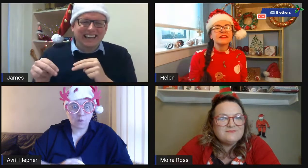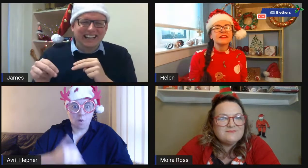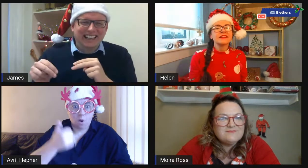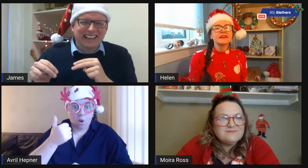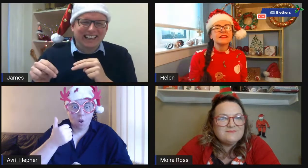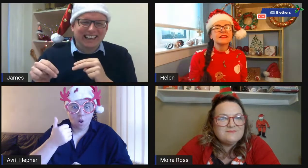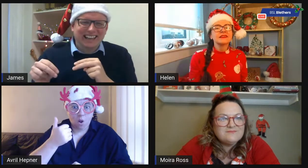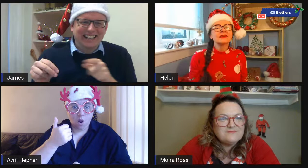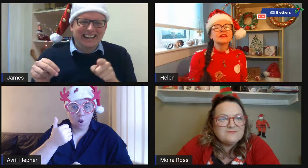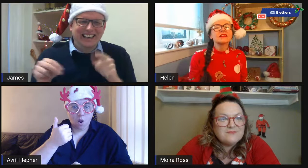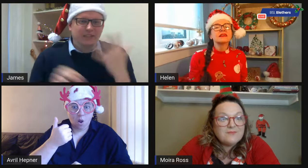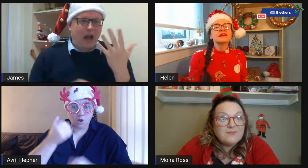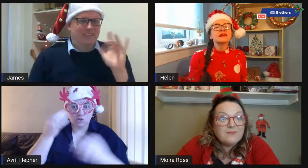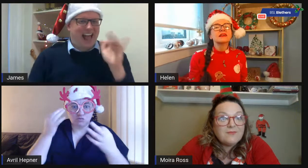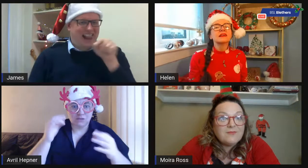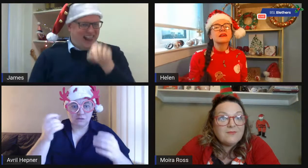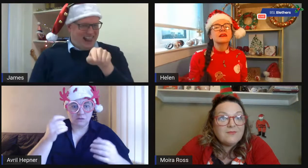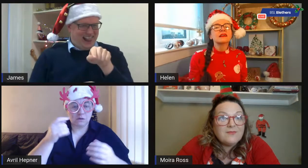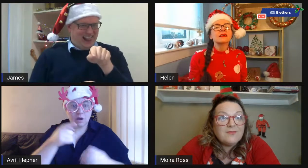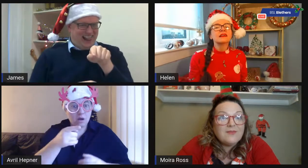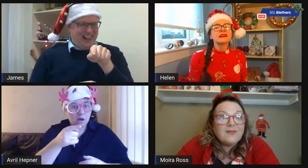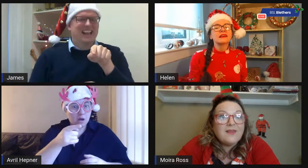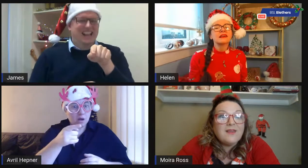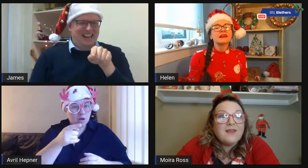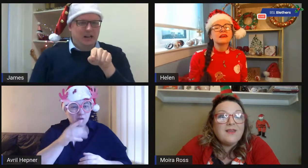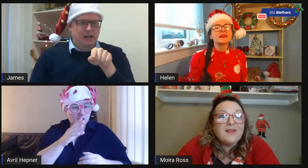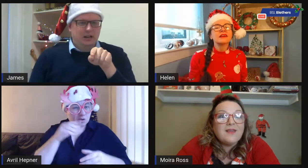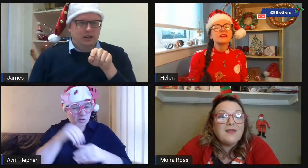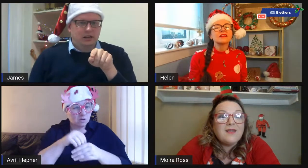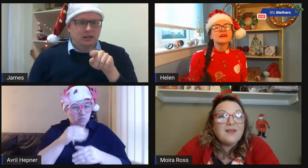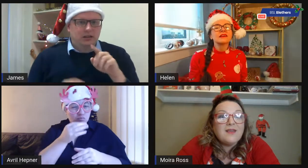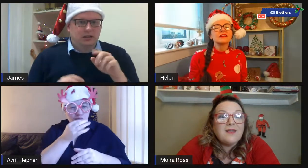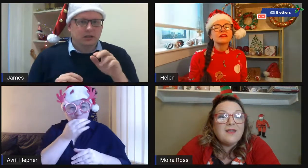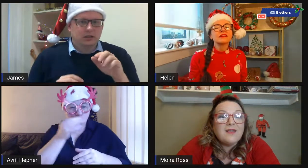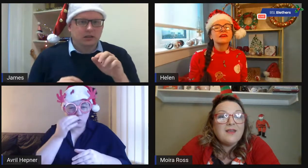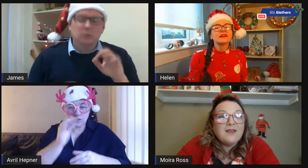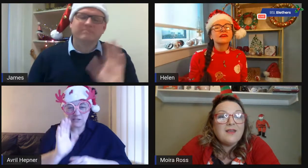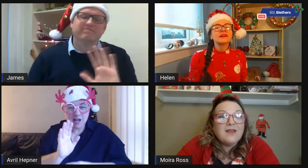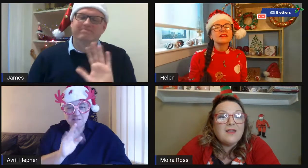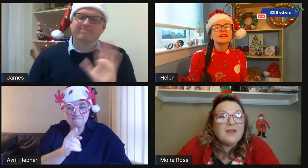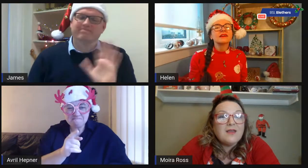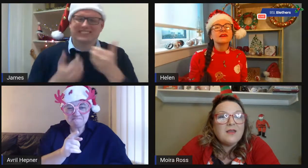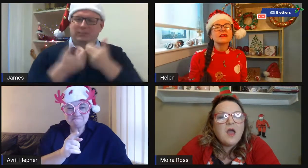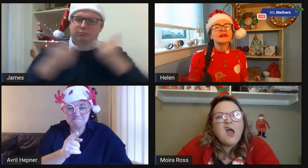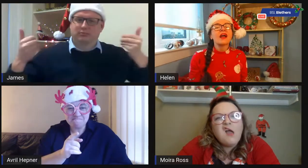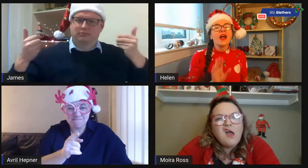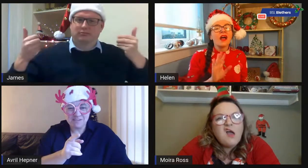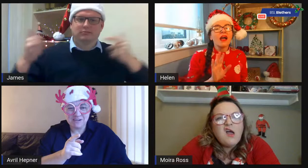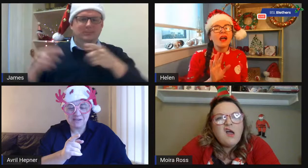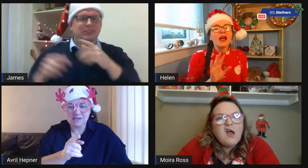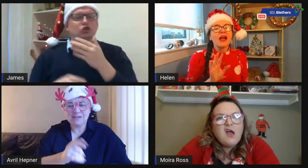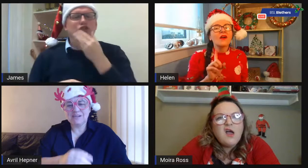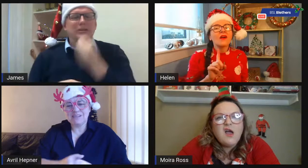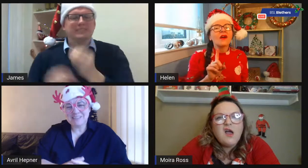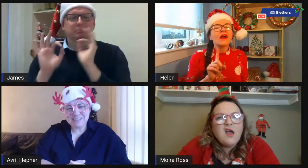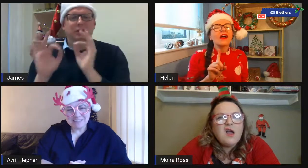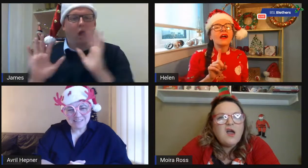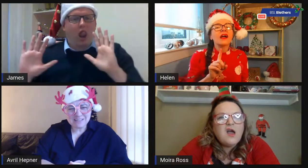there's a special Strictly on. Oh, so would Rose be in that? Or